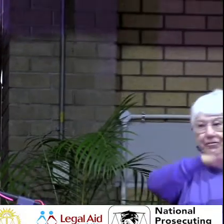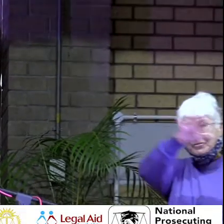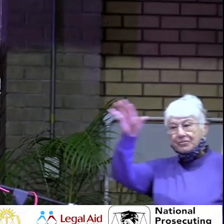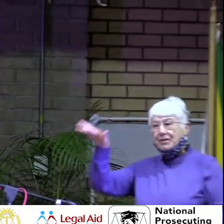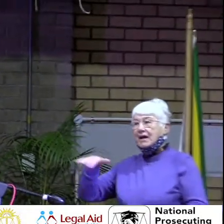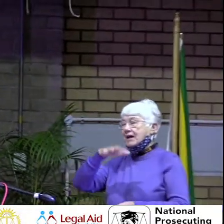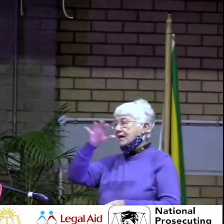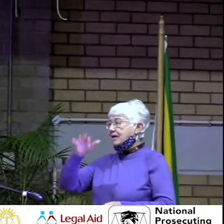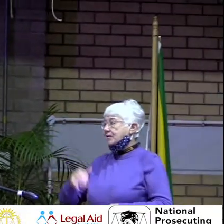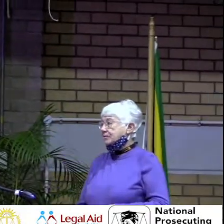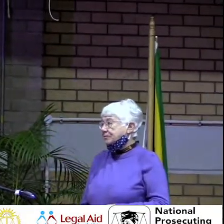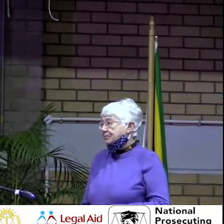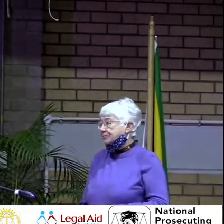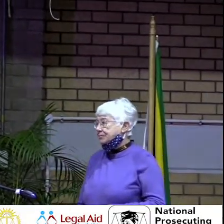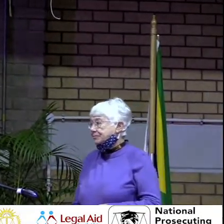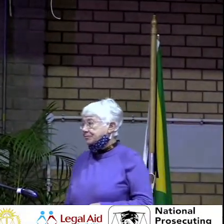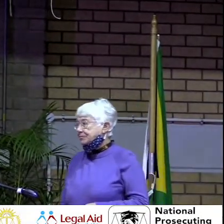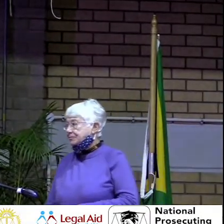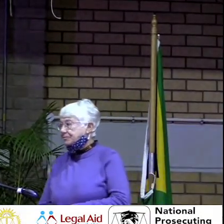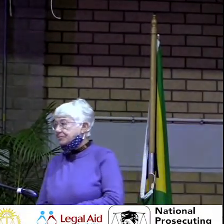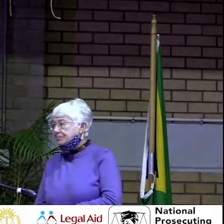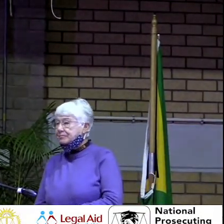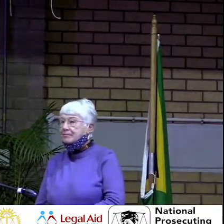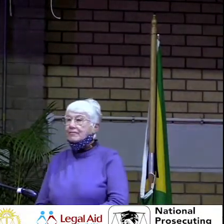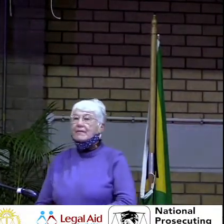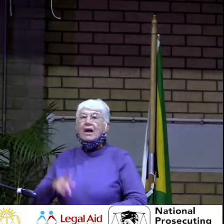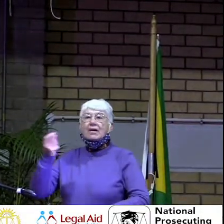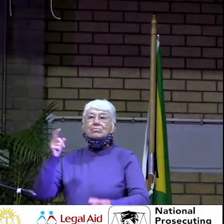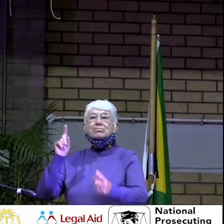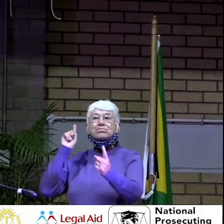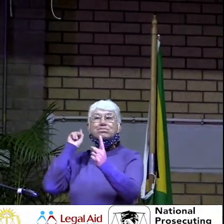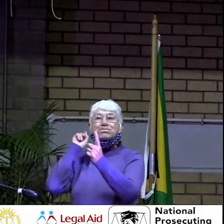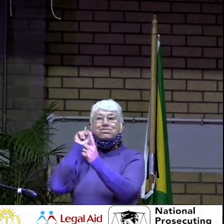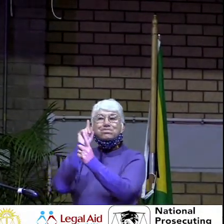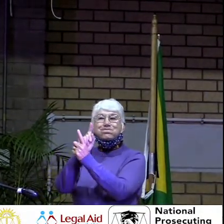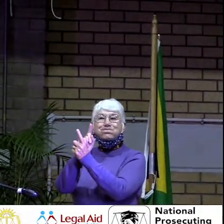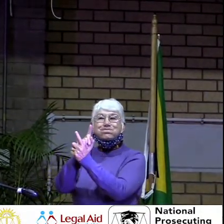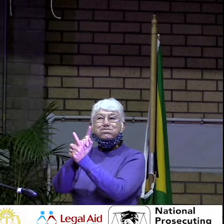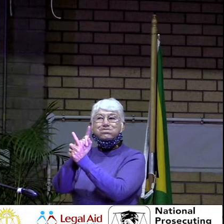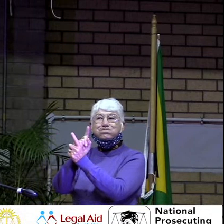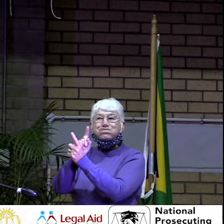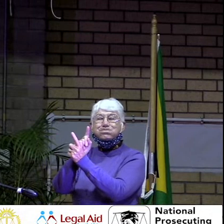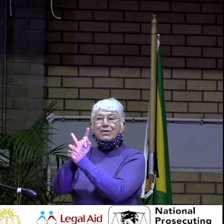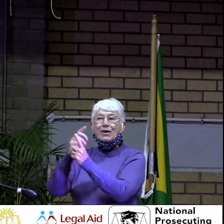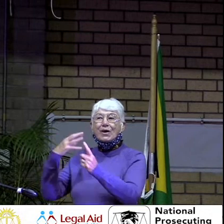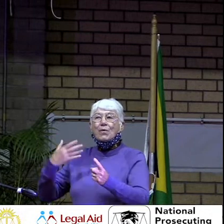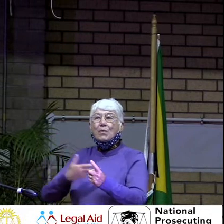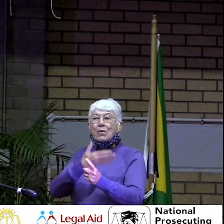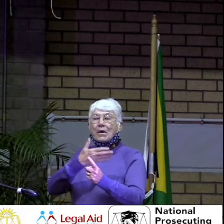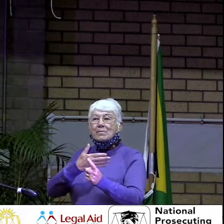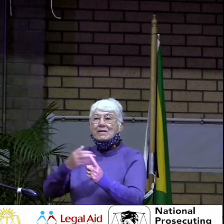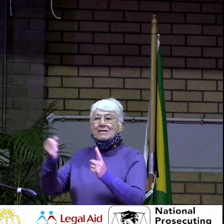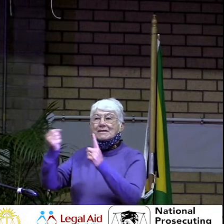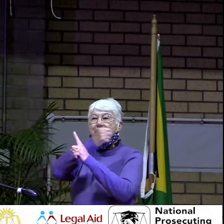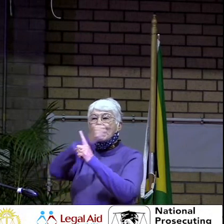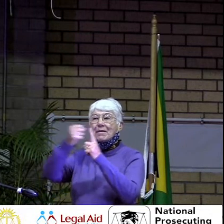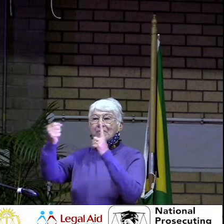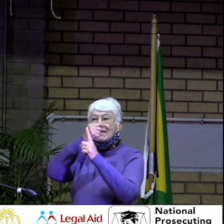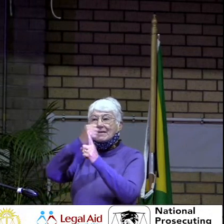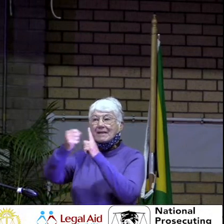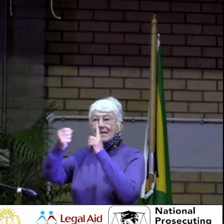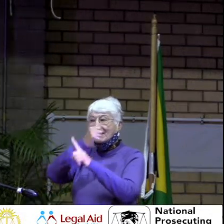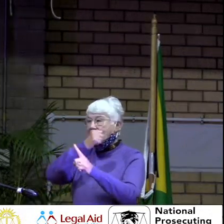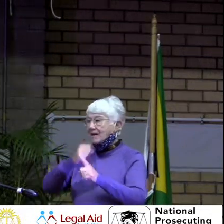So the fighting the scourge of gender-based violence, that's our theme for today. But I think we have